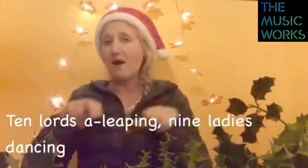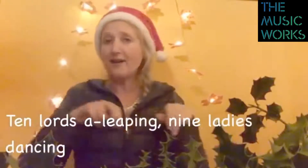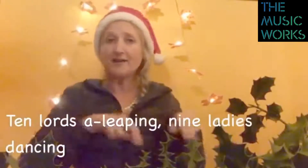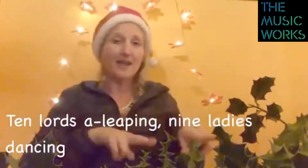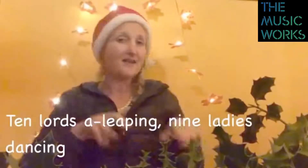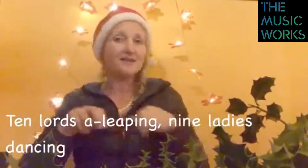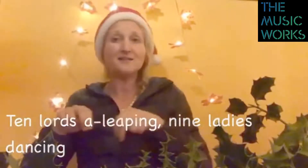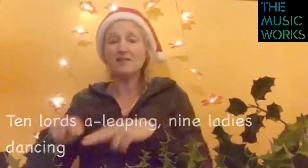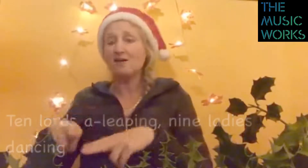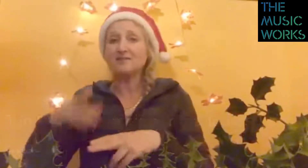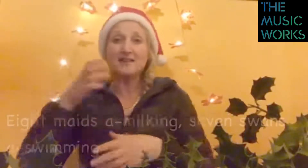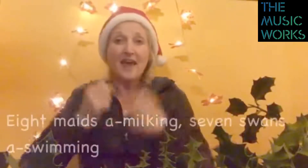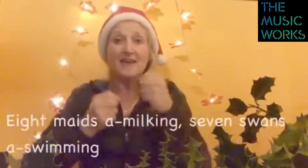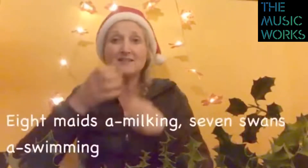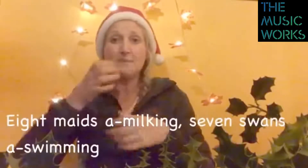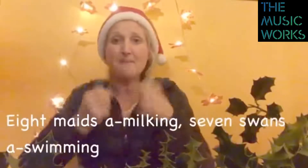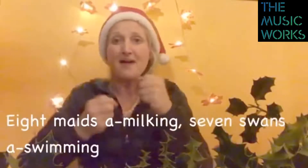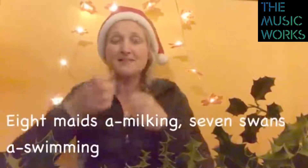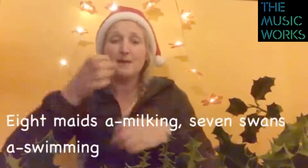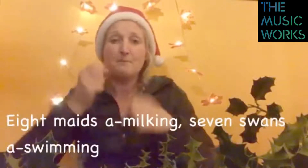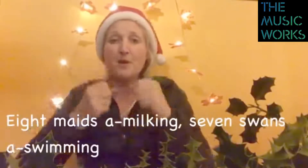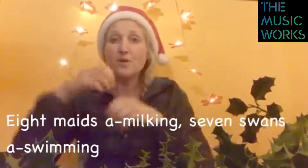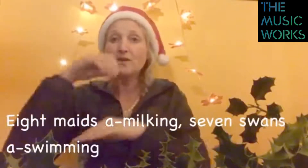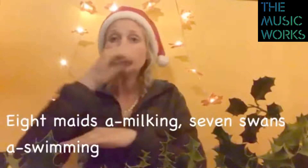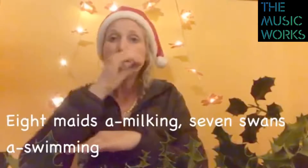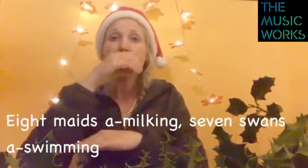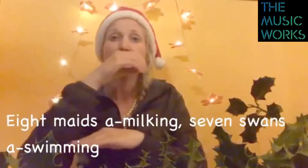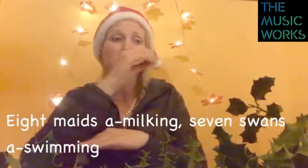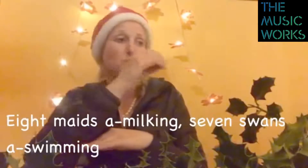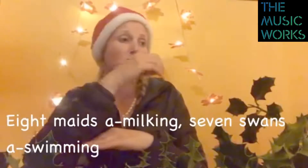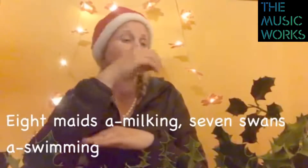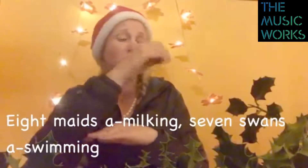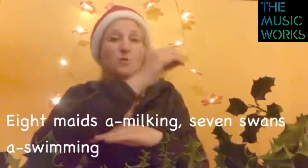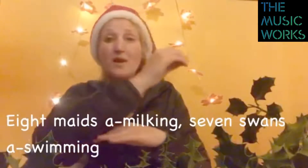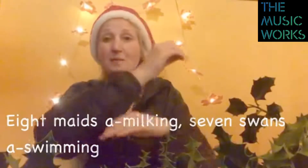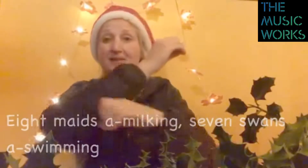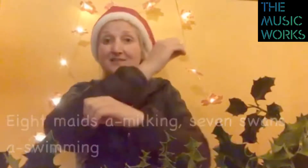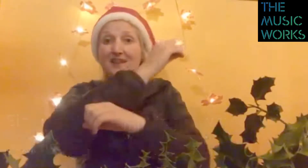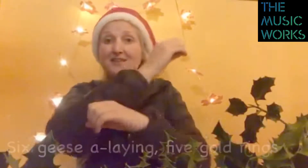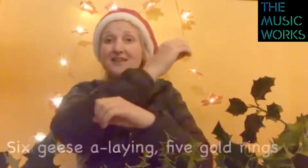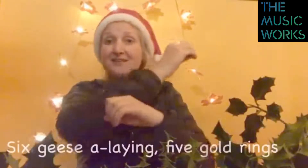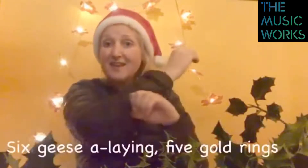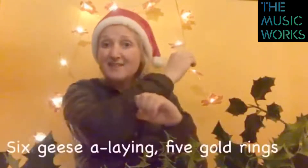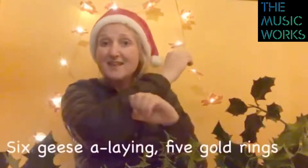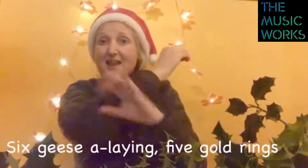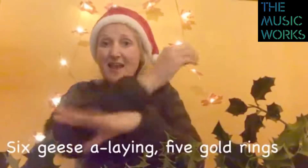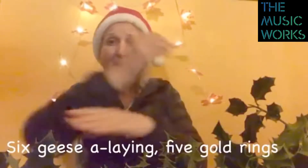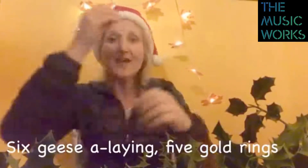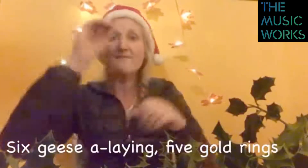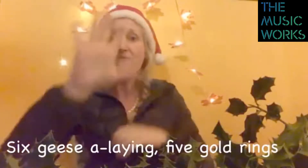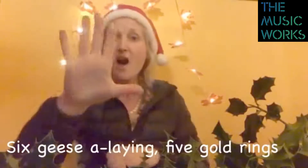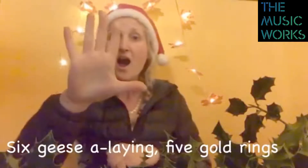9 ladies dancing, 8 maids are milking, 7 swans are swimming, 6 geese are laying,